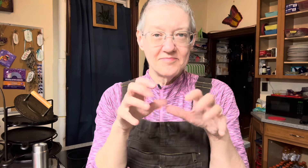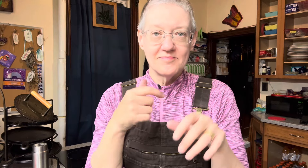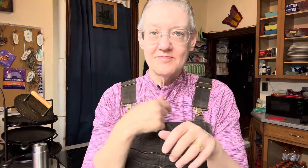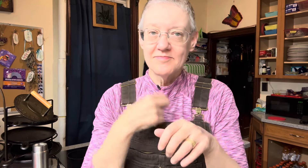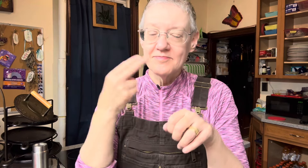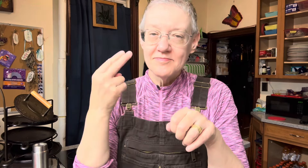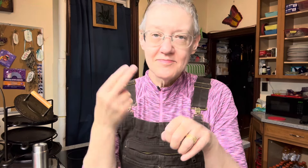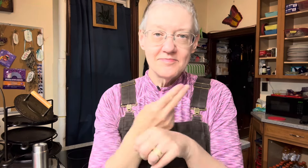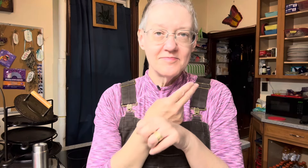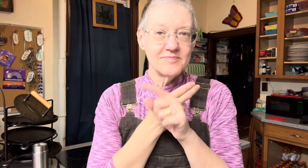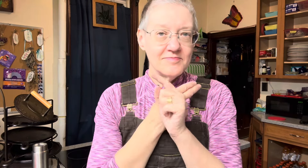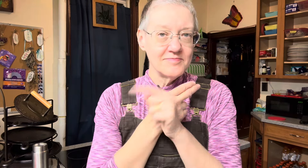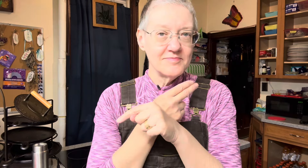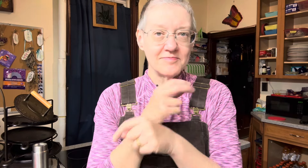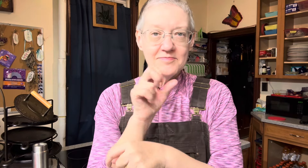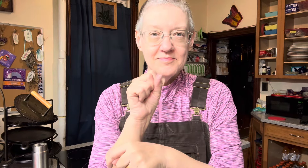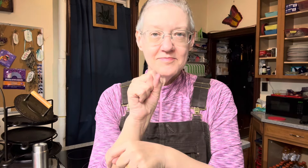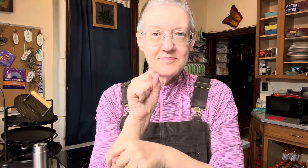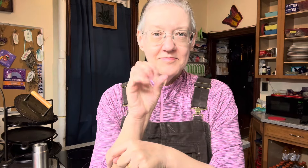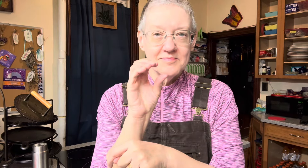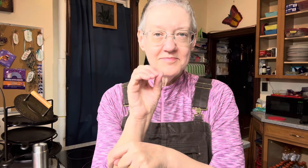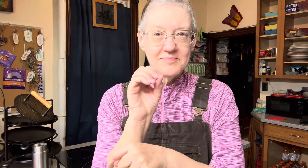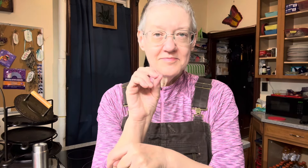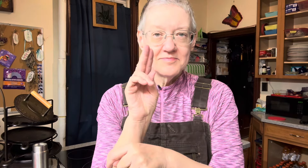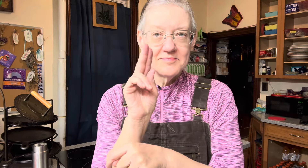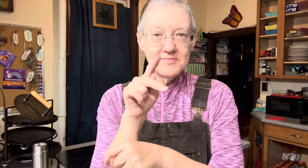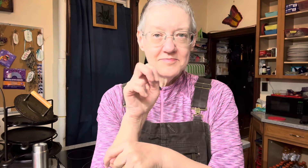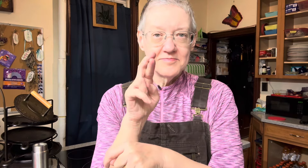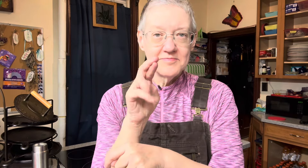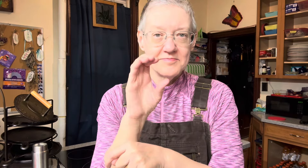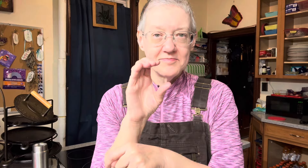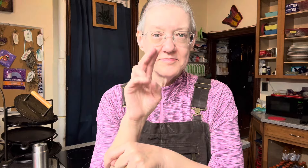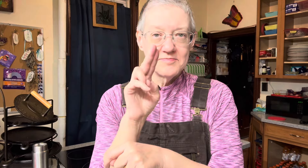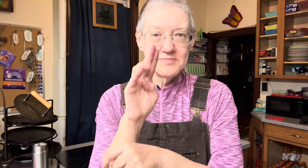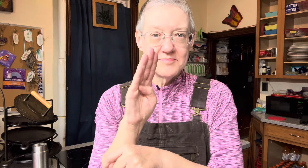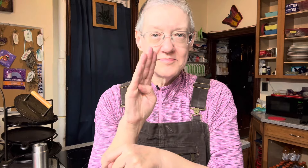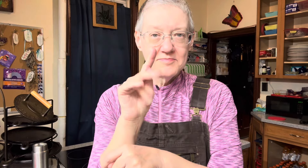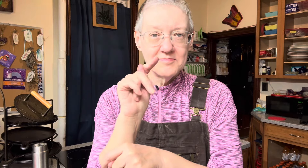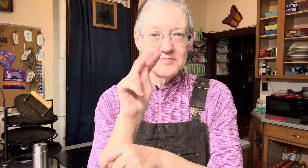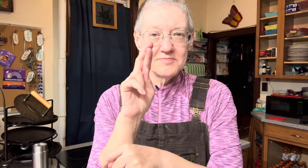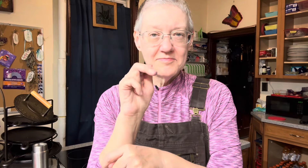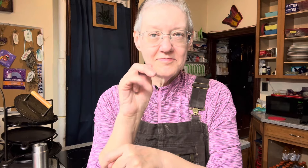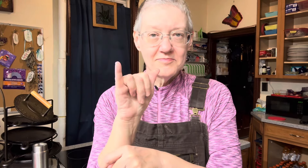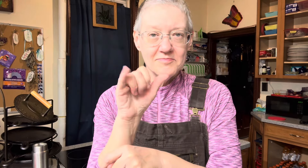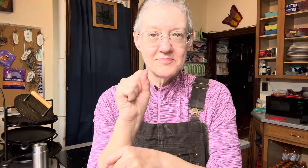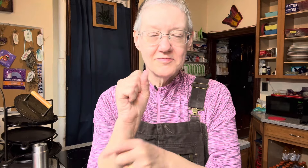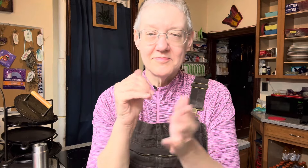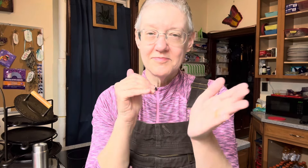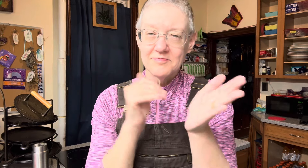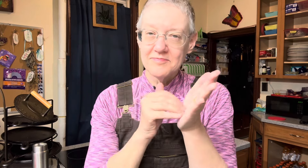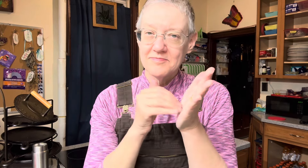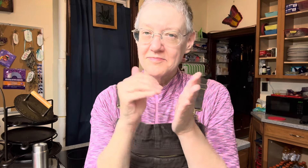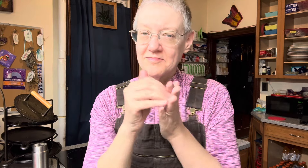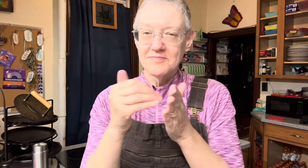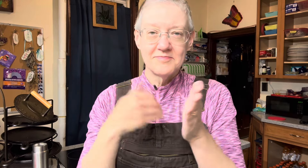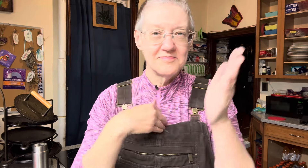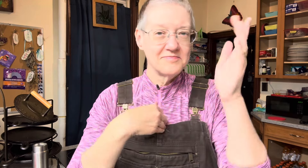cubes. I use these super cubes for so many things. I have a variety